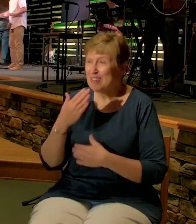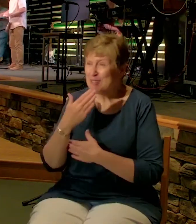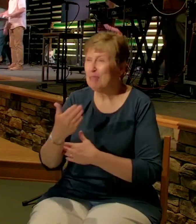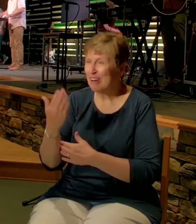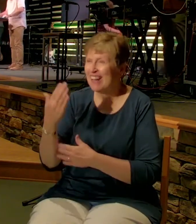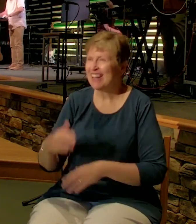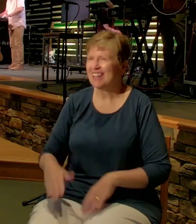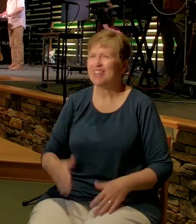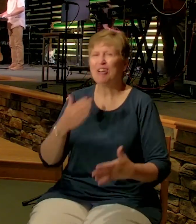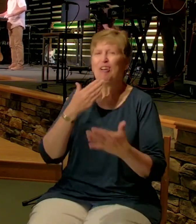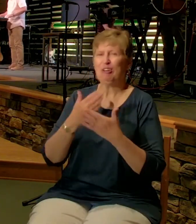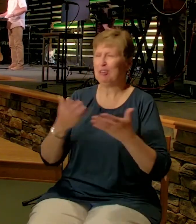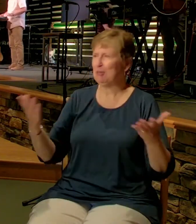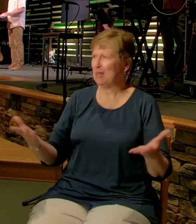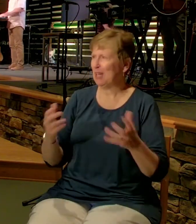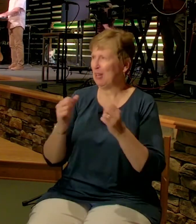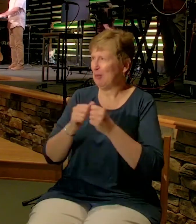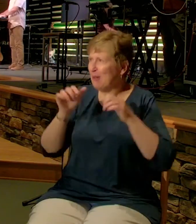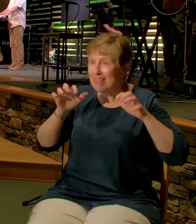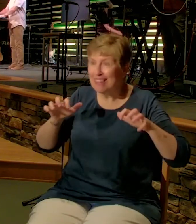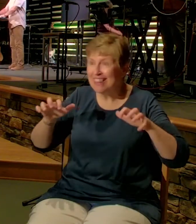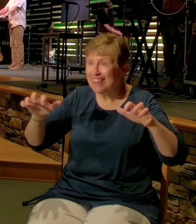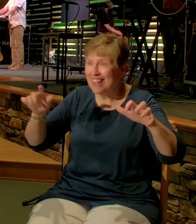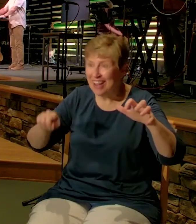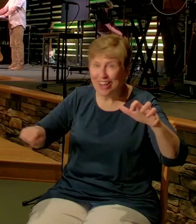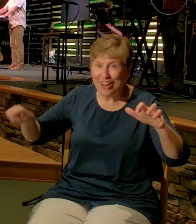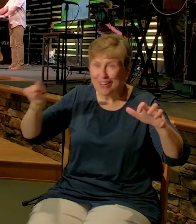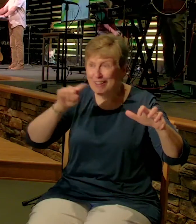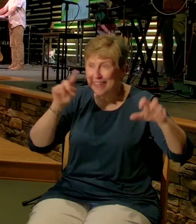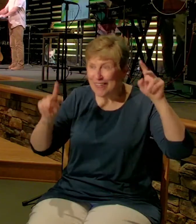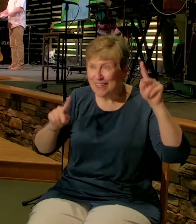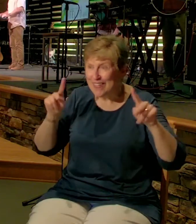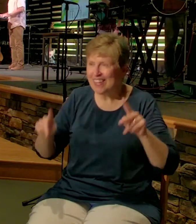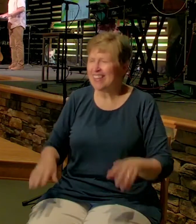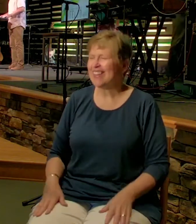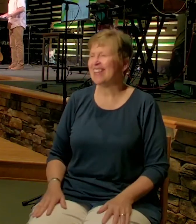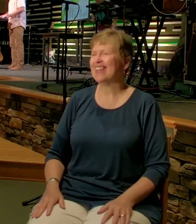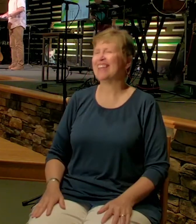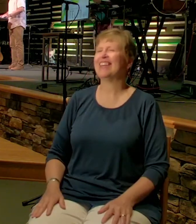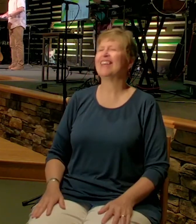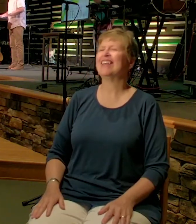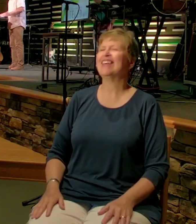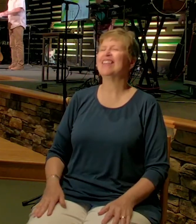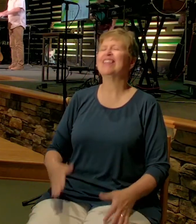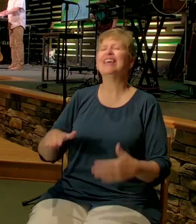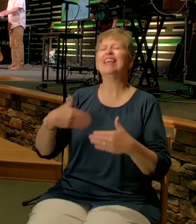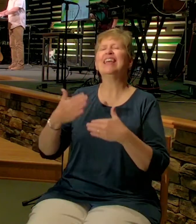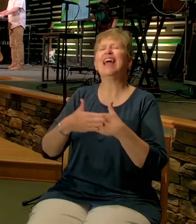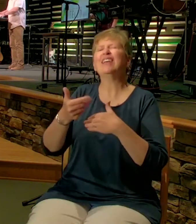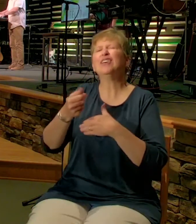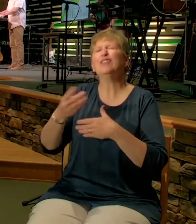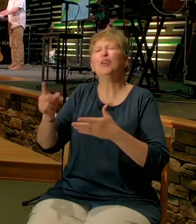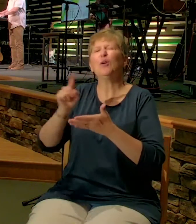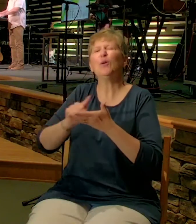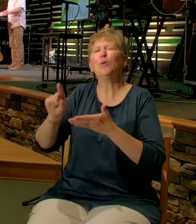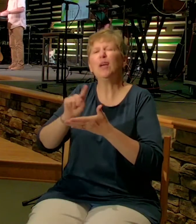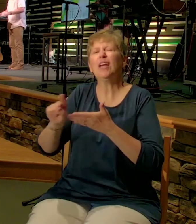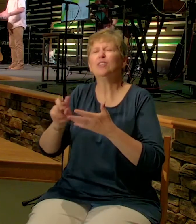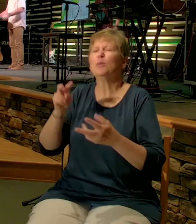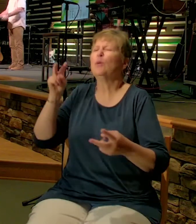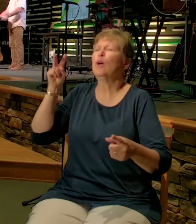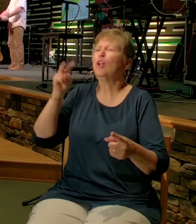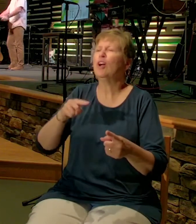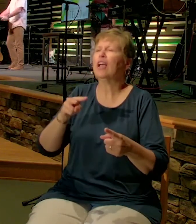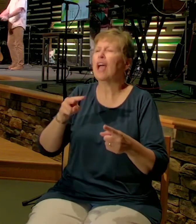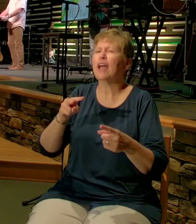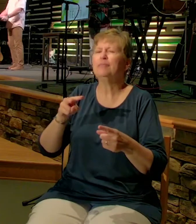It's good to be here with you folks. For the next few weeks, as Julie said, we're going to be looking at the fruit of the